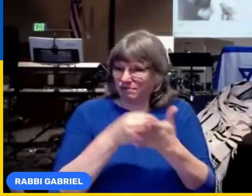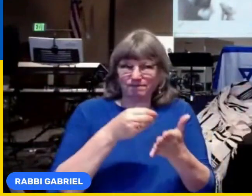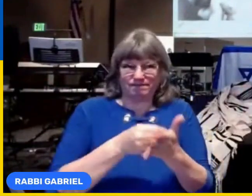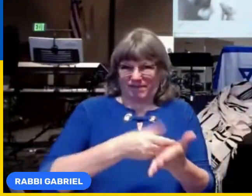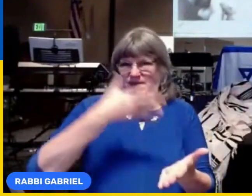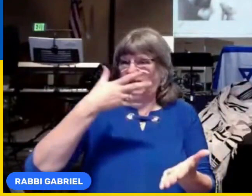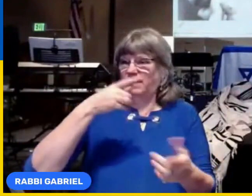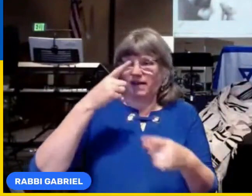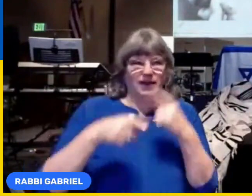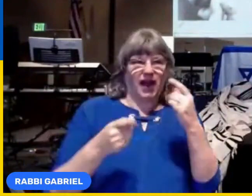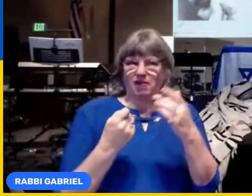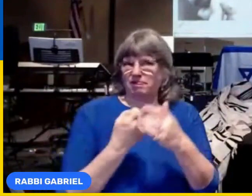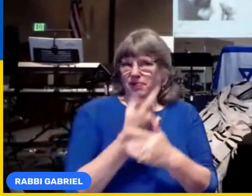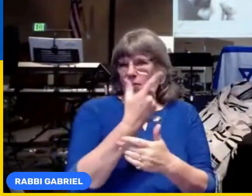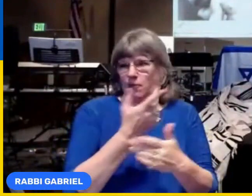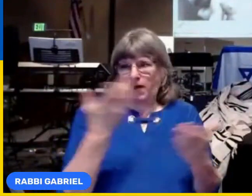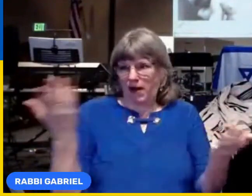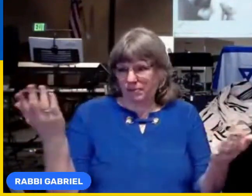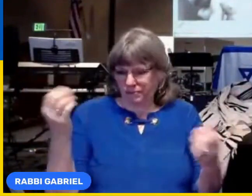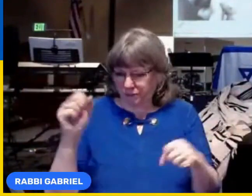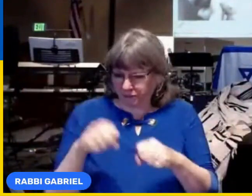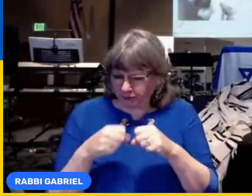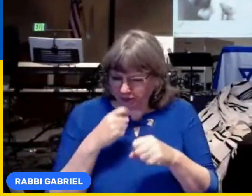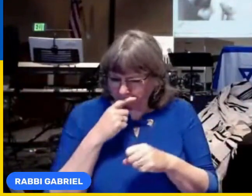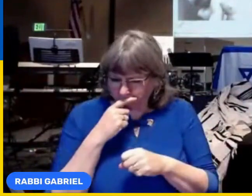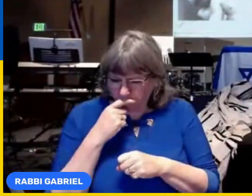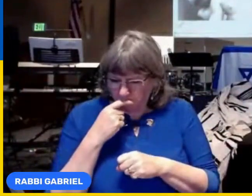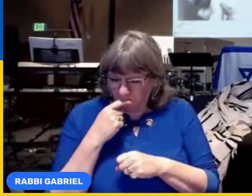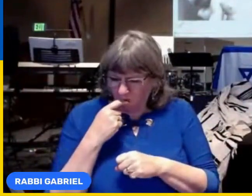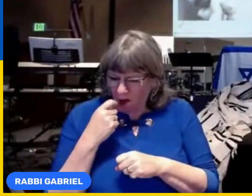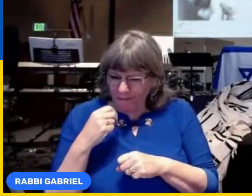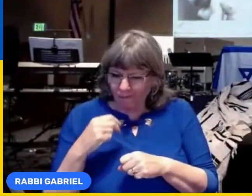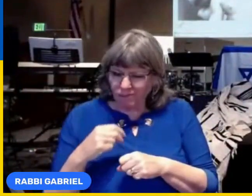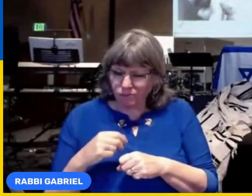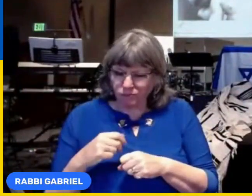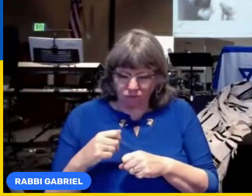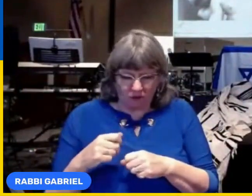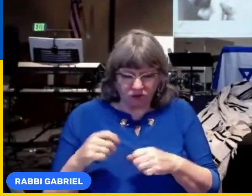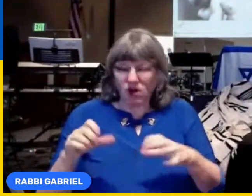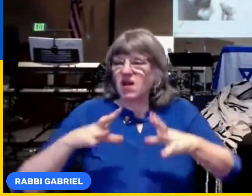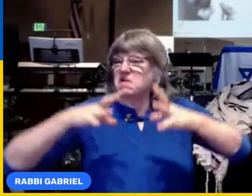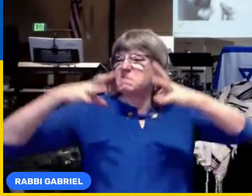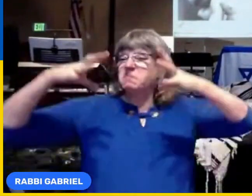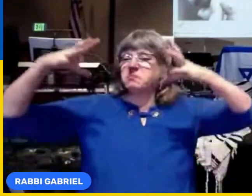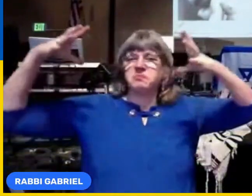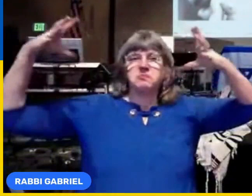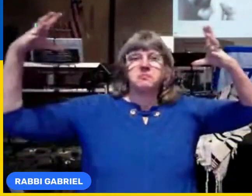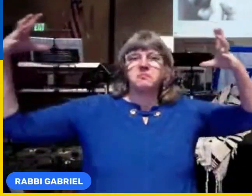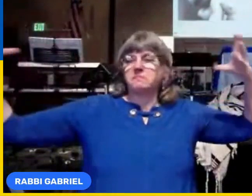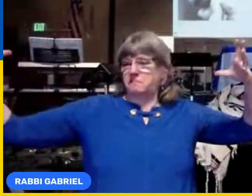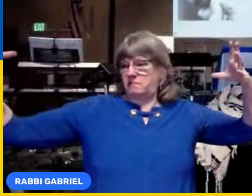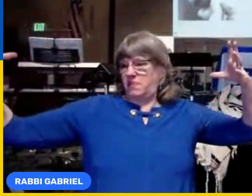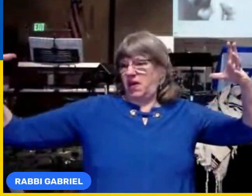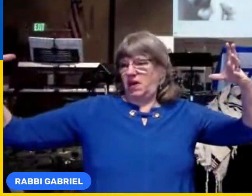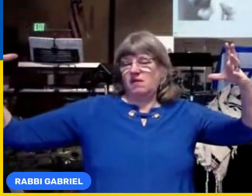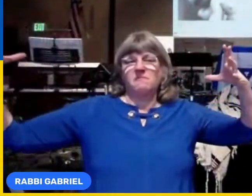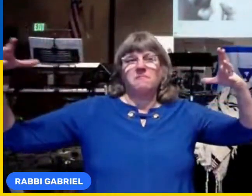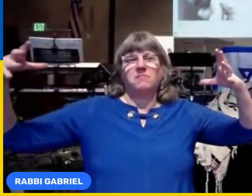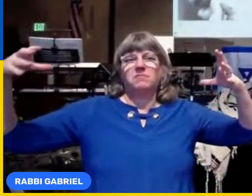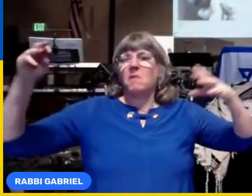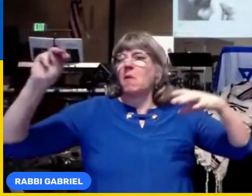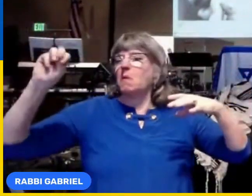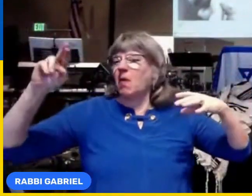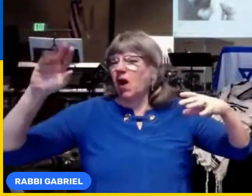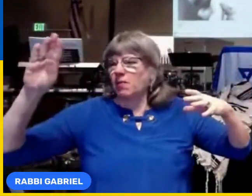away. So the massive slab of marble sat out in the element for